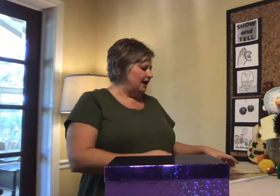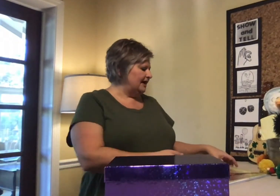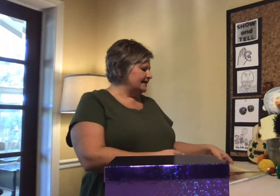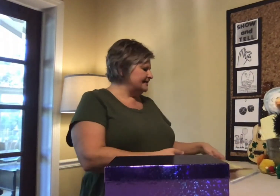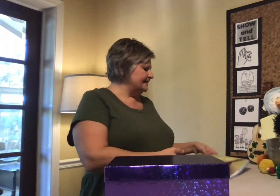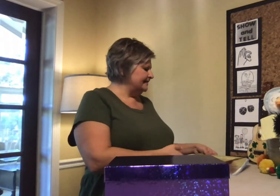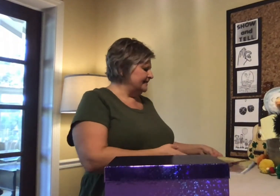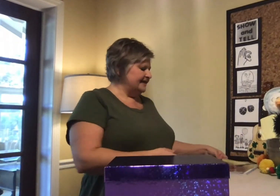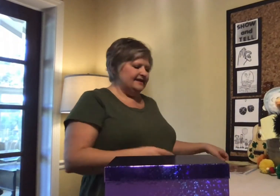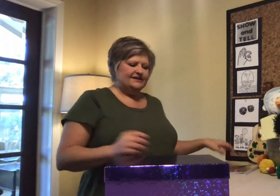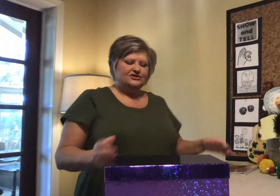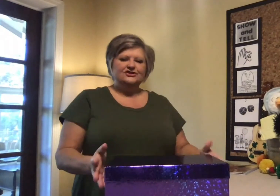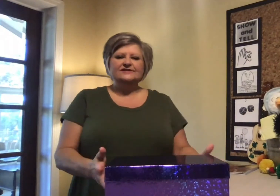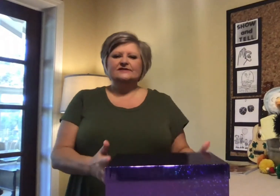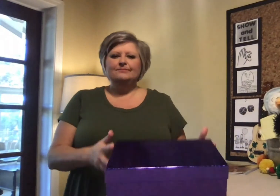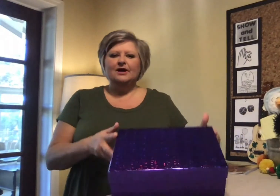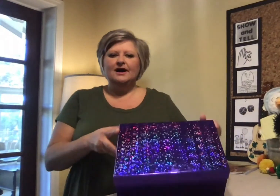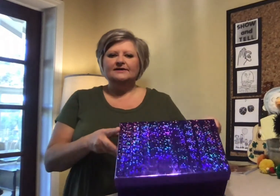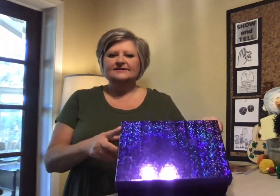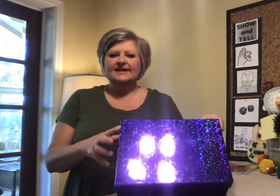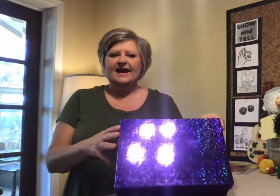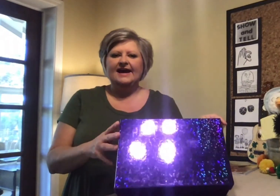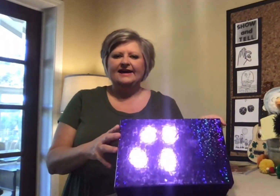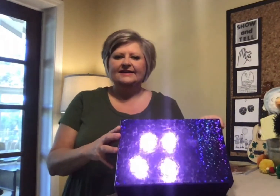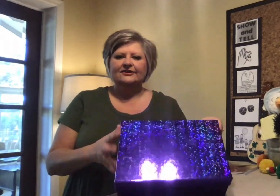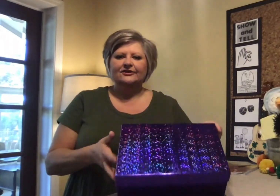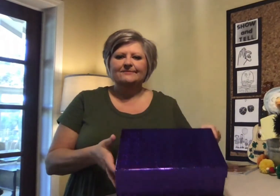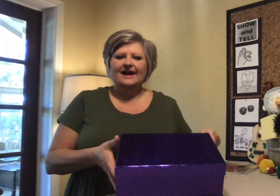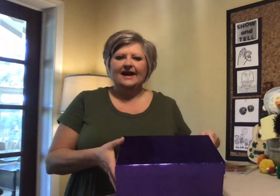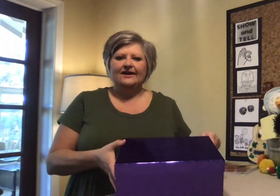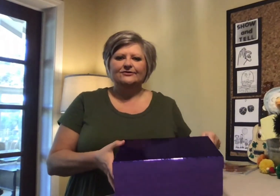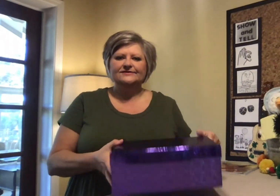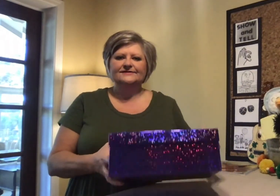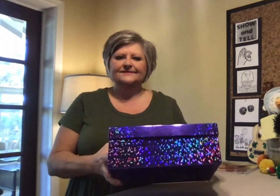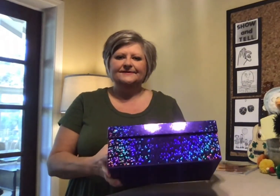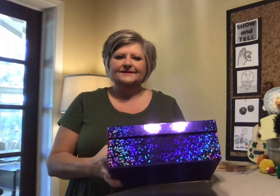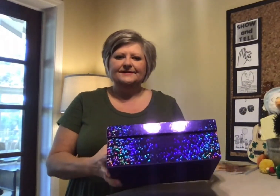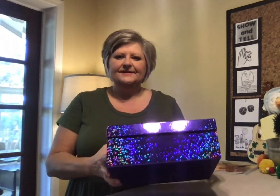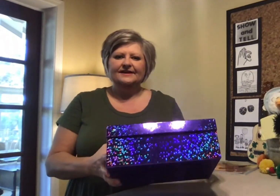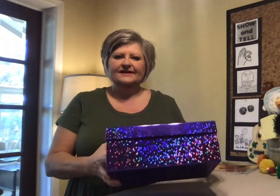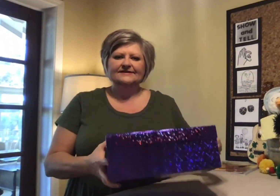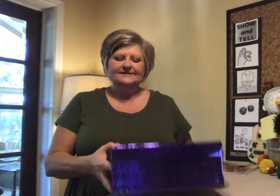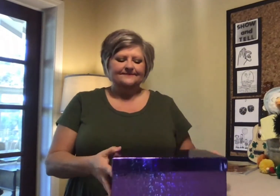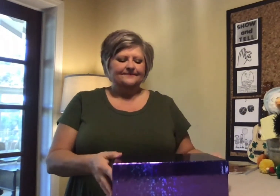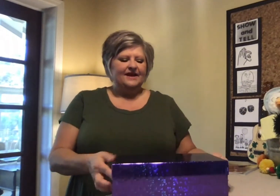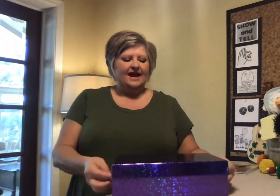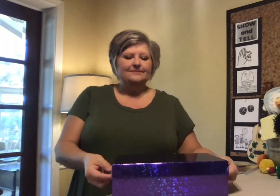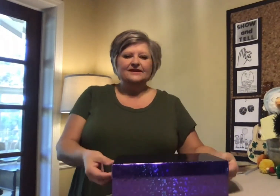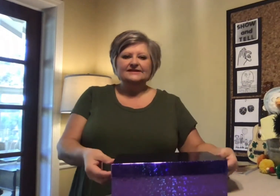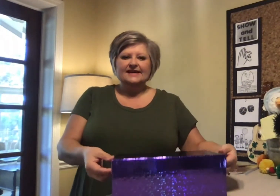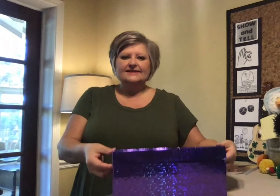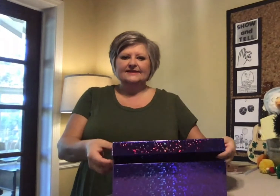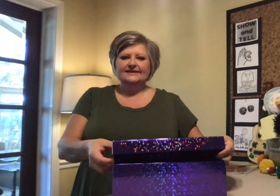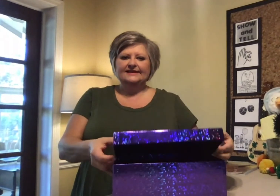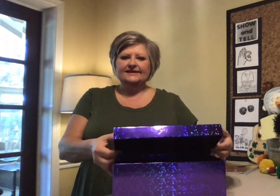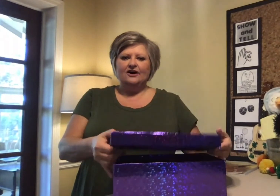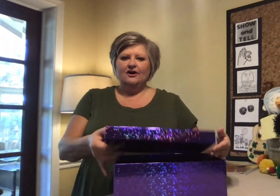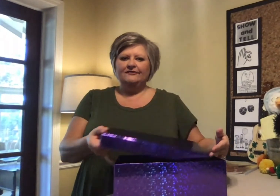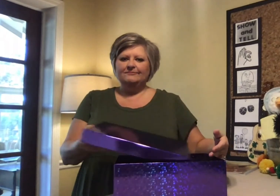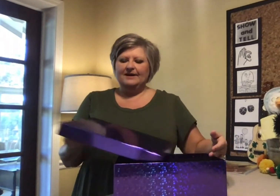box. It's just a box that I had here at my house. Yes, I'm going to take the lid off my